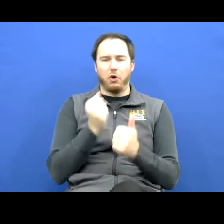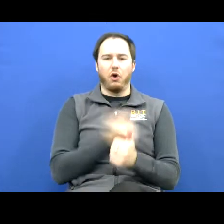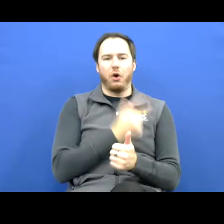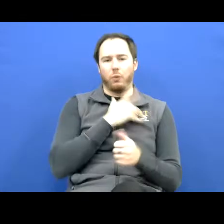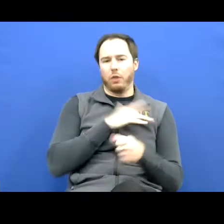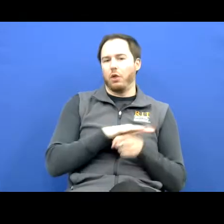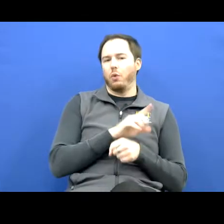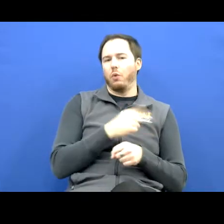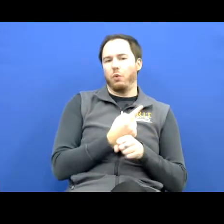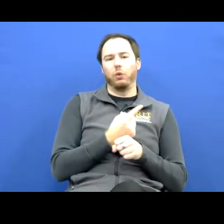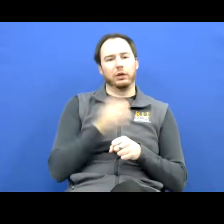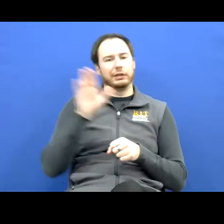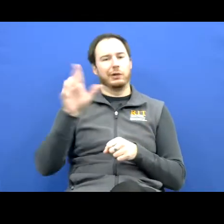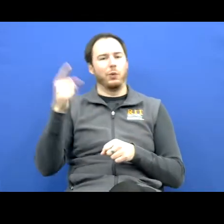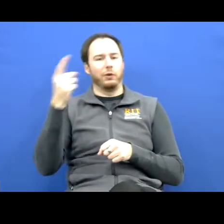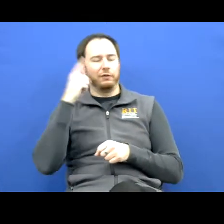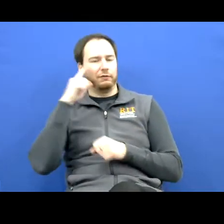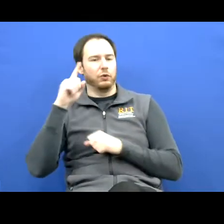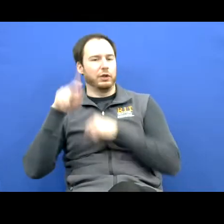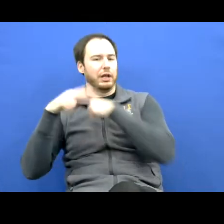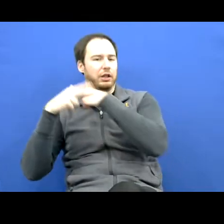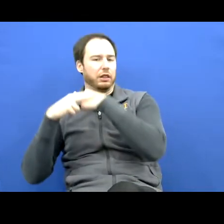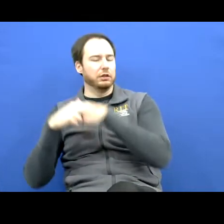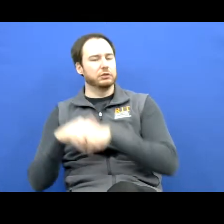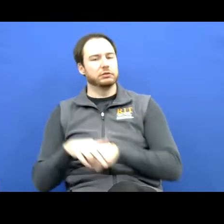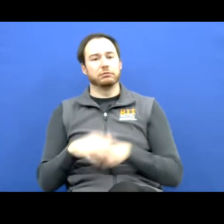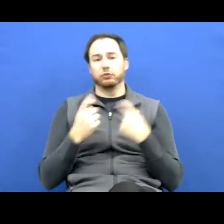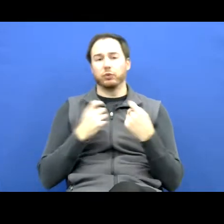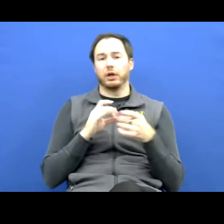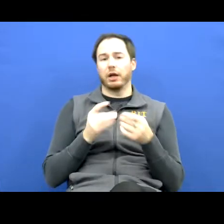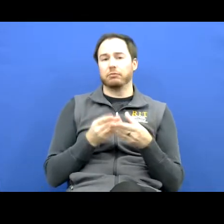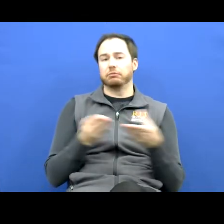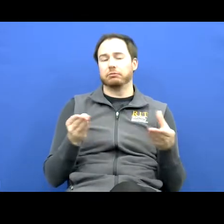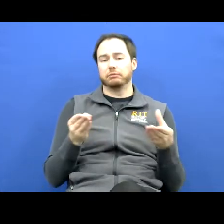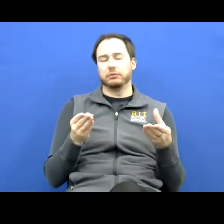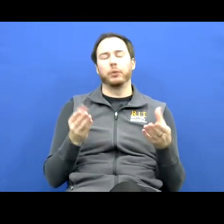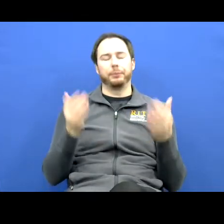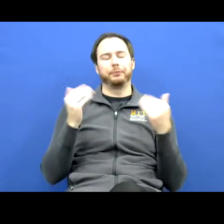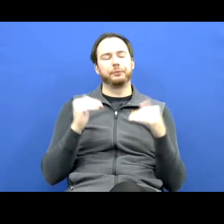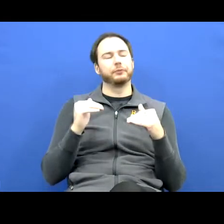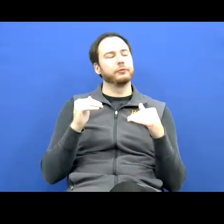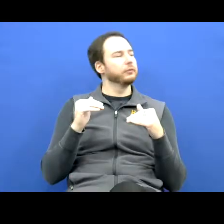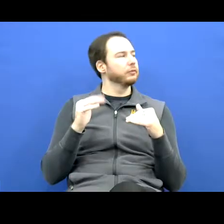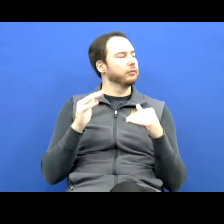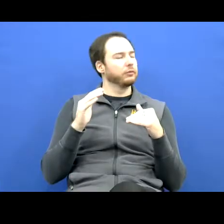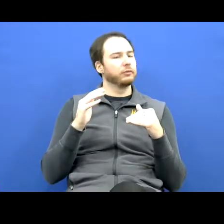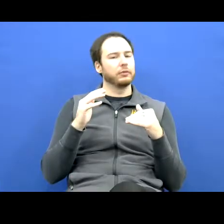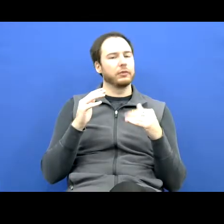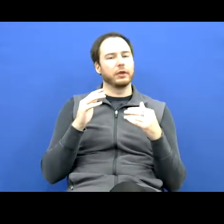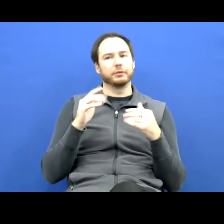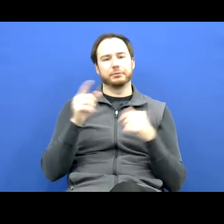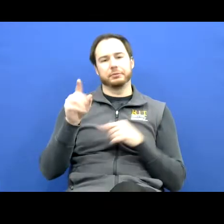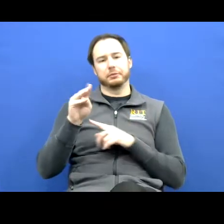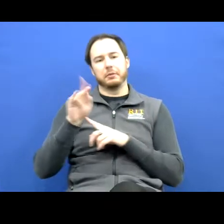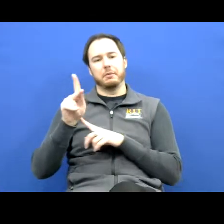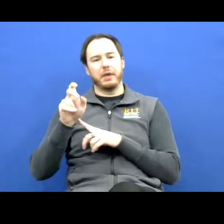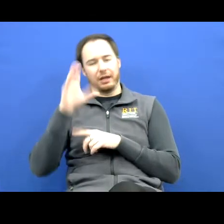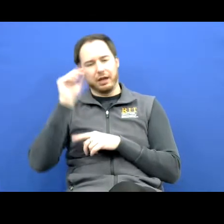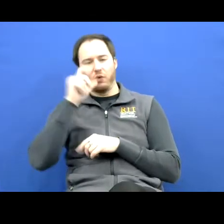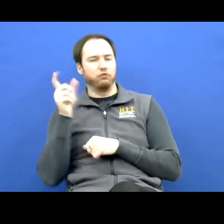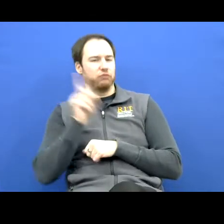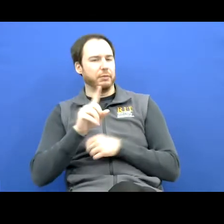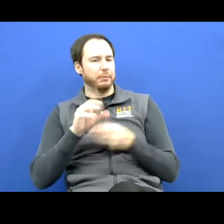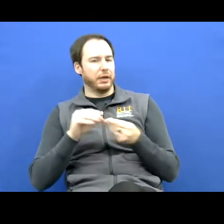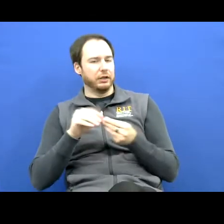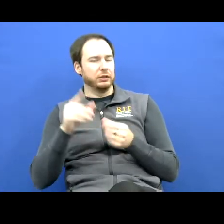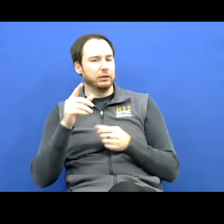But any other questions? One other thing I'll note that Mike mentioned is this